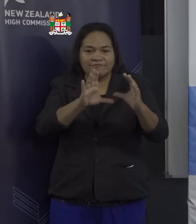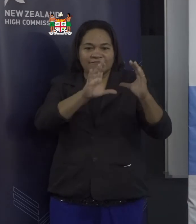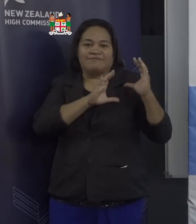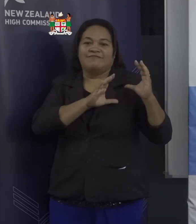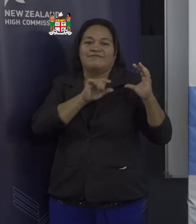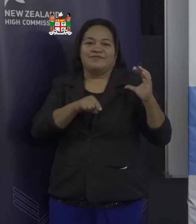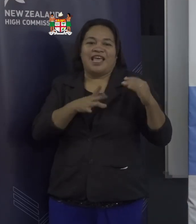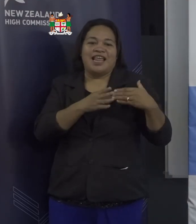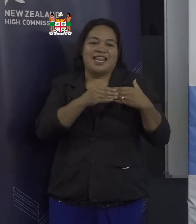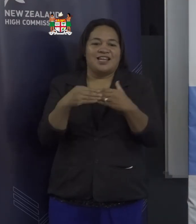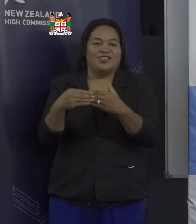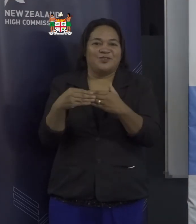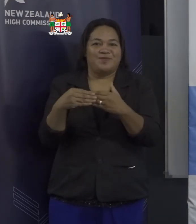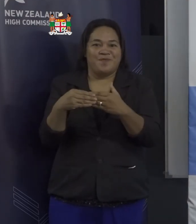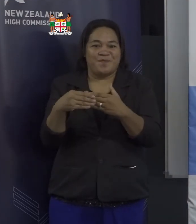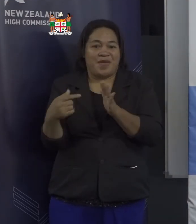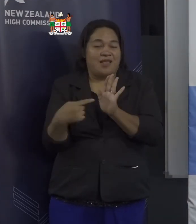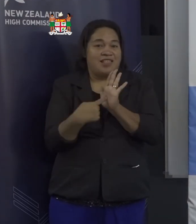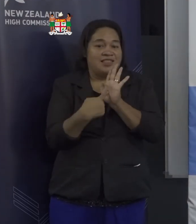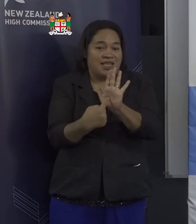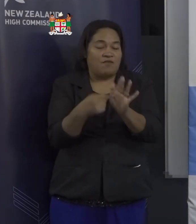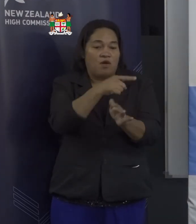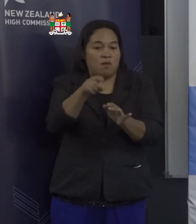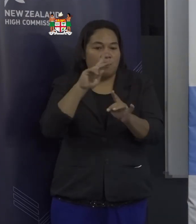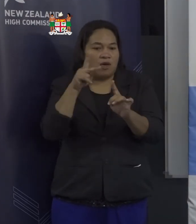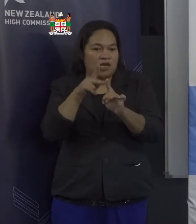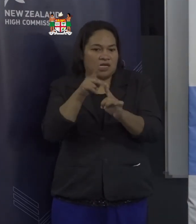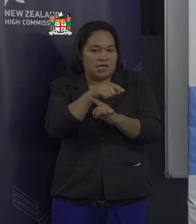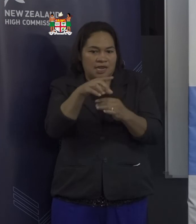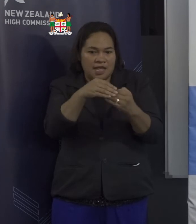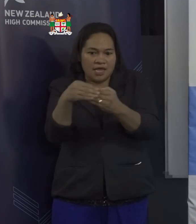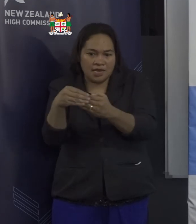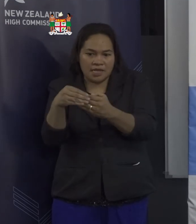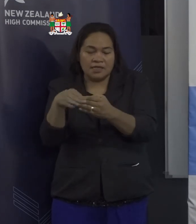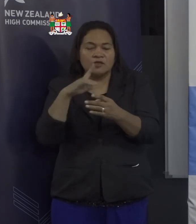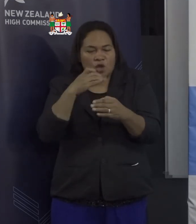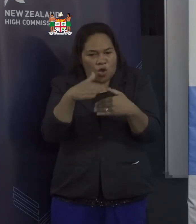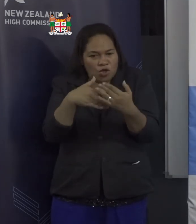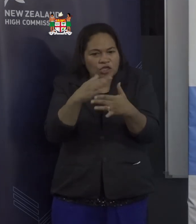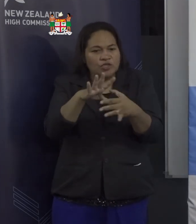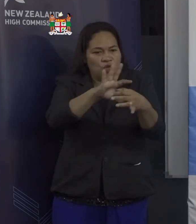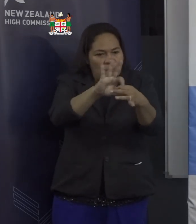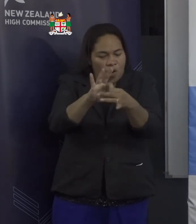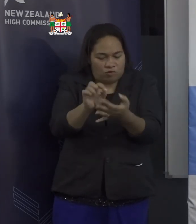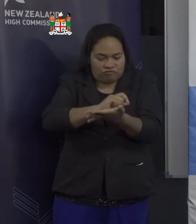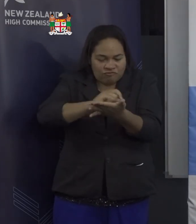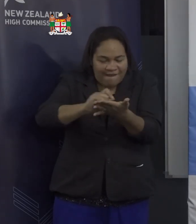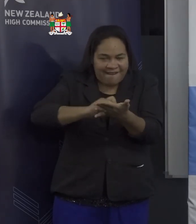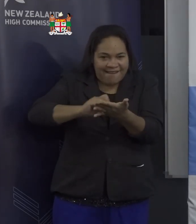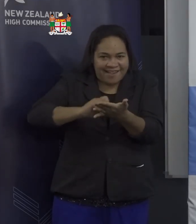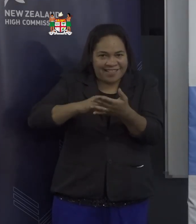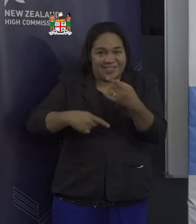mandate from our political leaders and public servants and continued the journey through your own writing in this